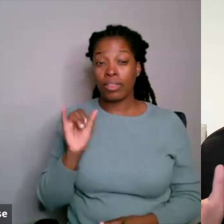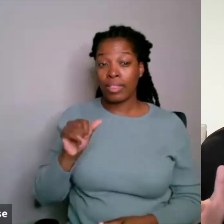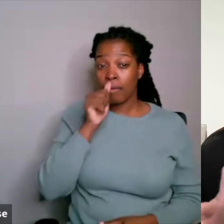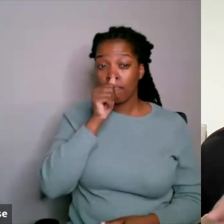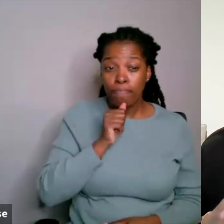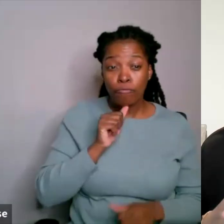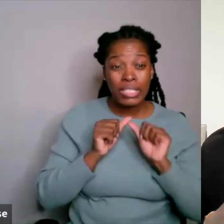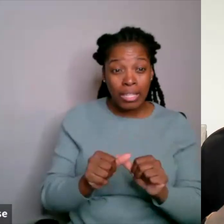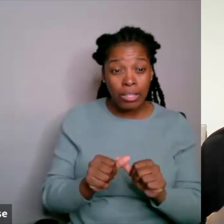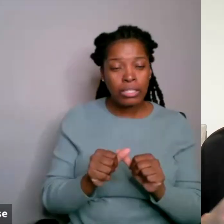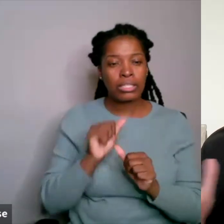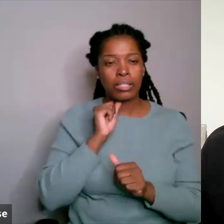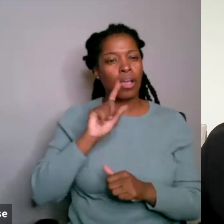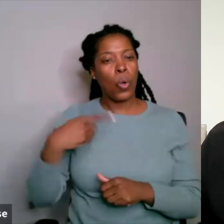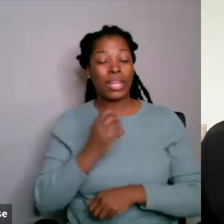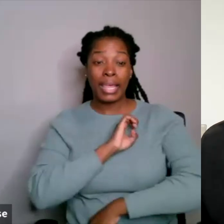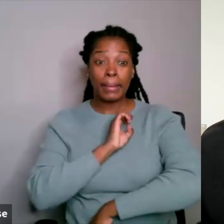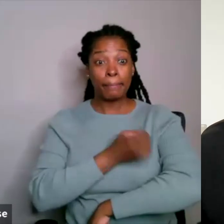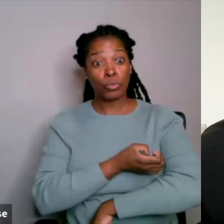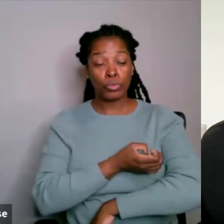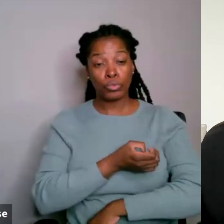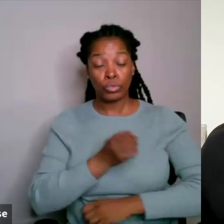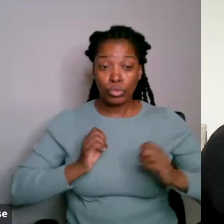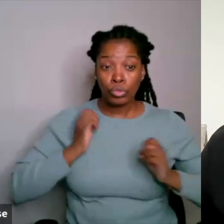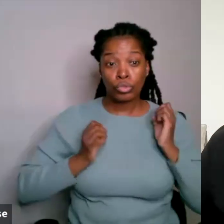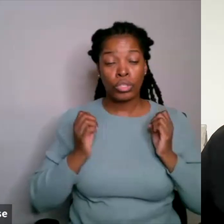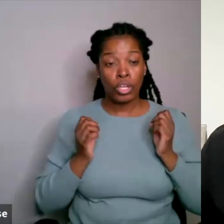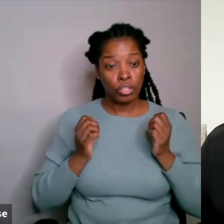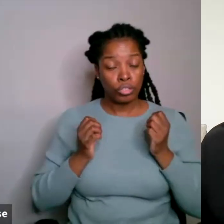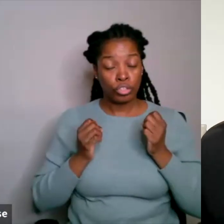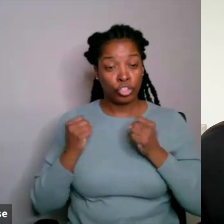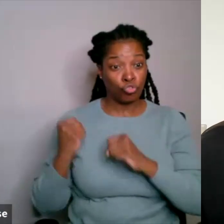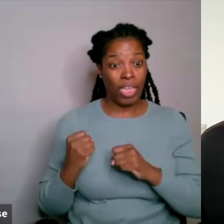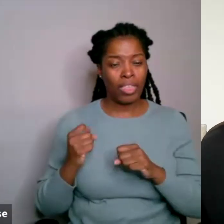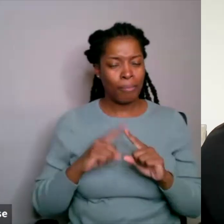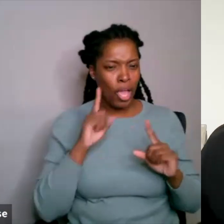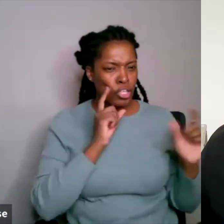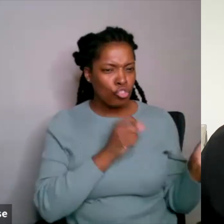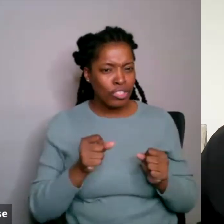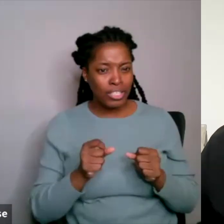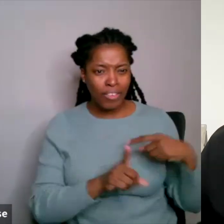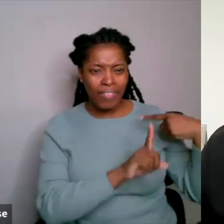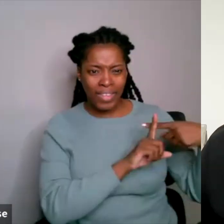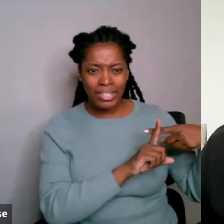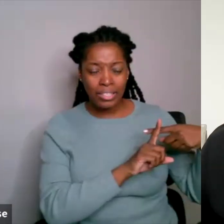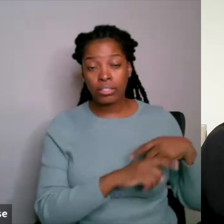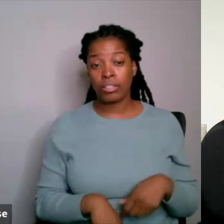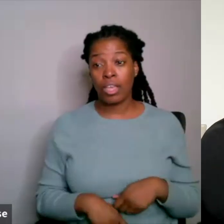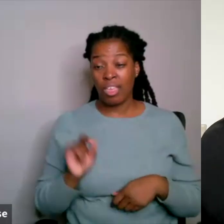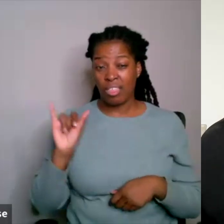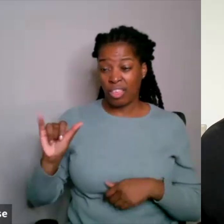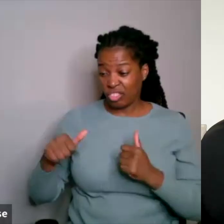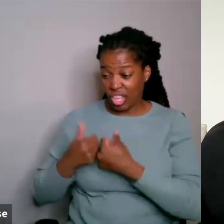emotional strength, but really a strategic advantage. The fact that you've navigated challenges means you've been